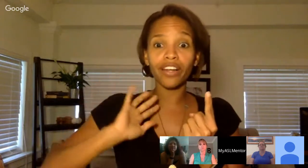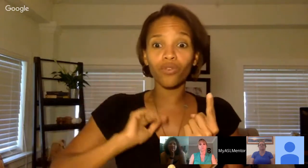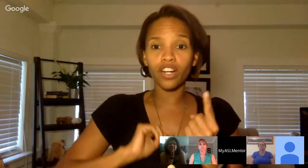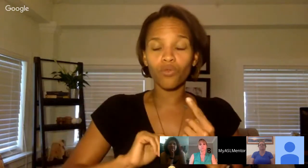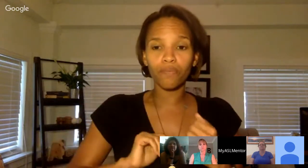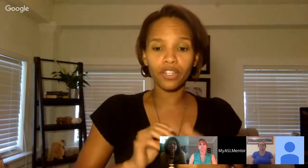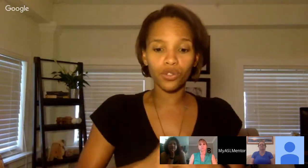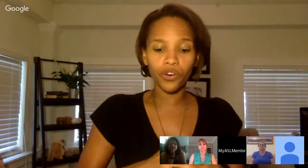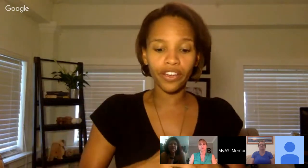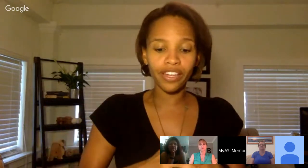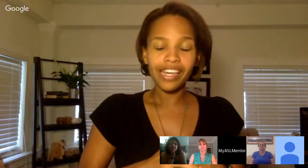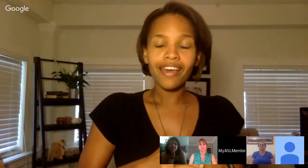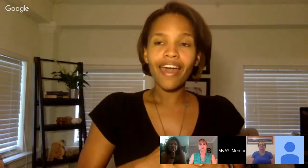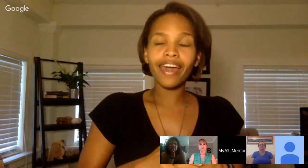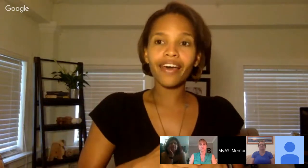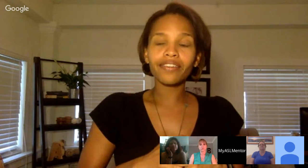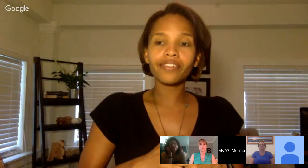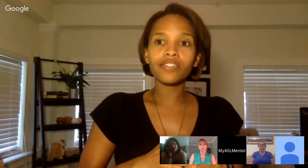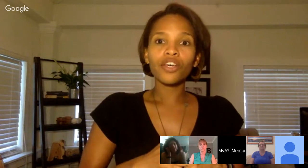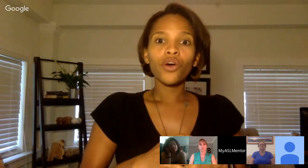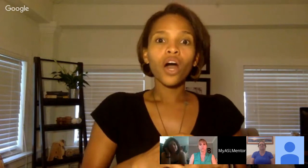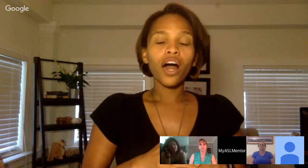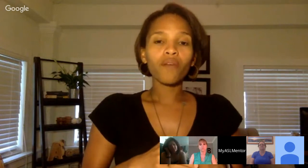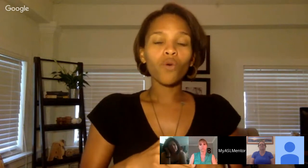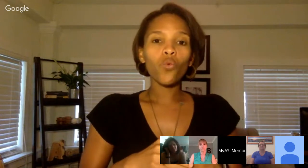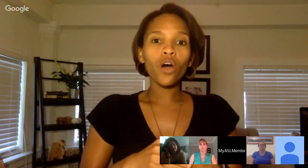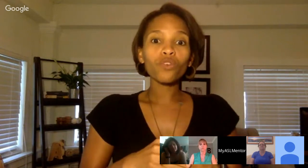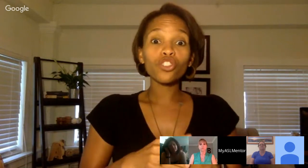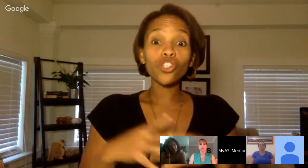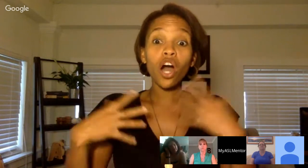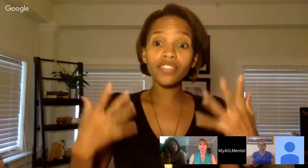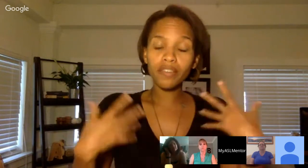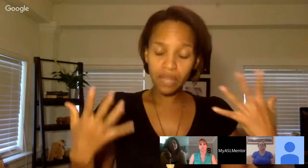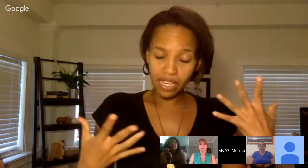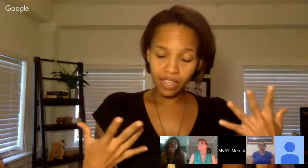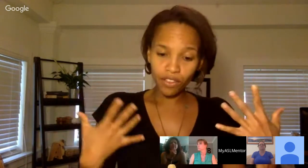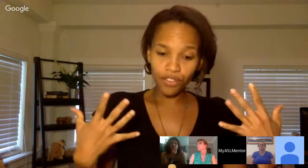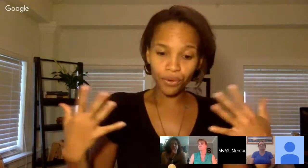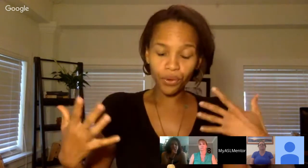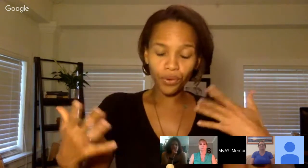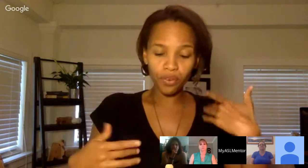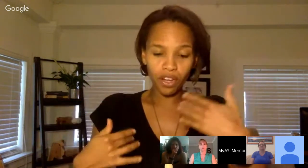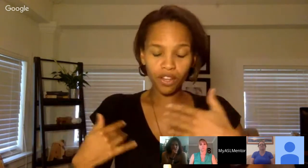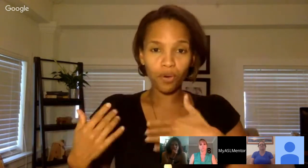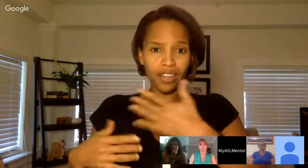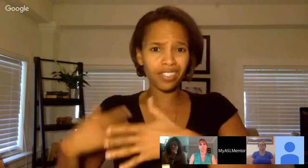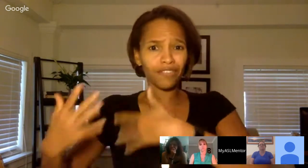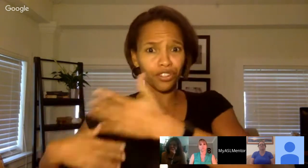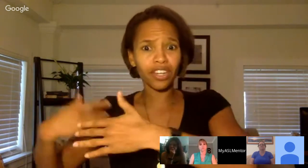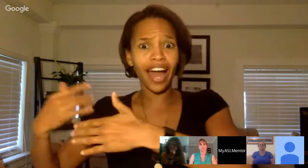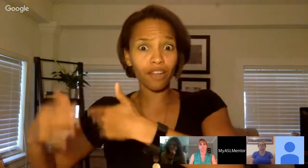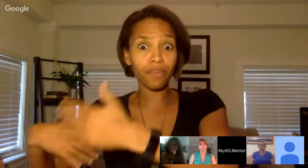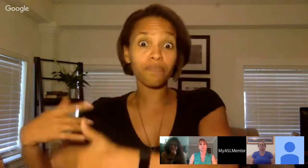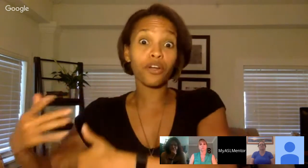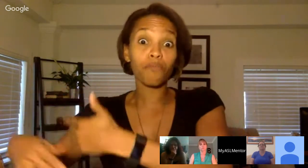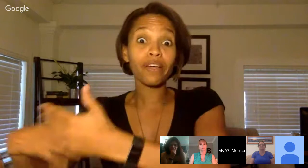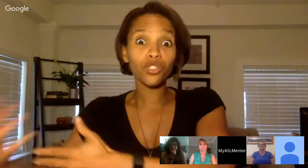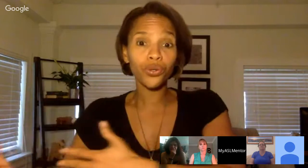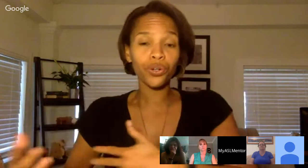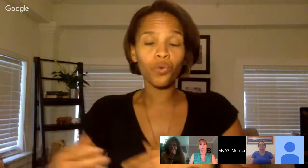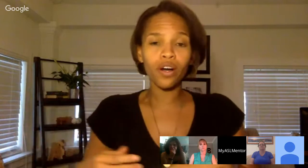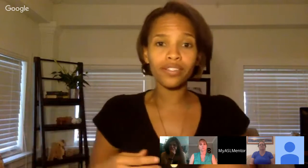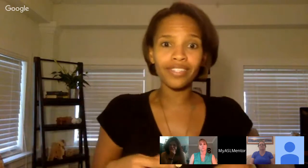to do a lot of one-on-one mentoring. And what was taught to me through the process of learning how to be a